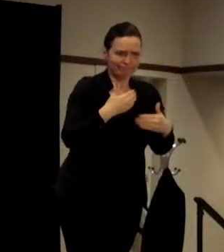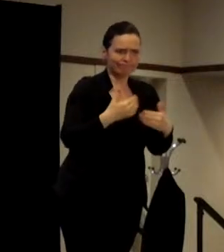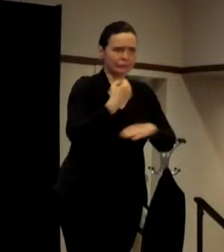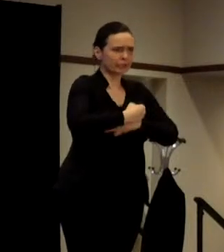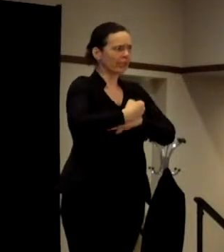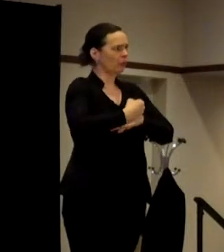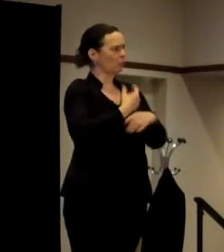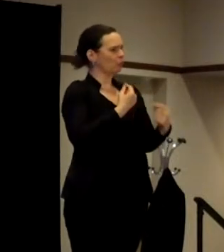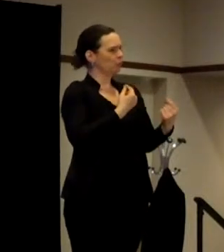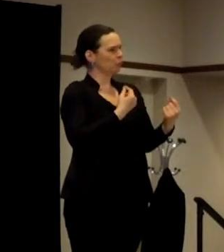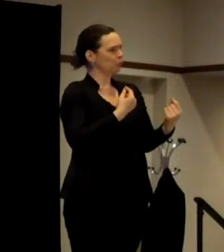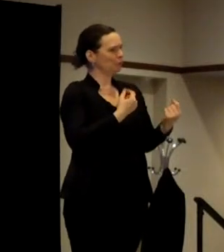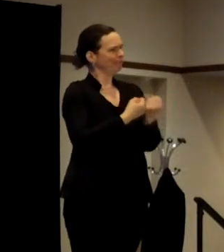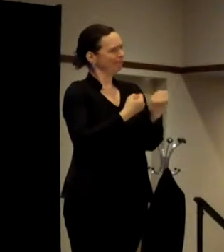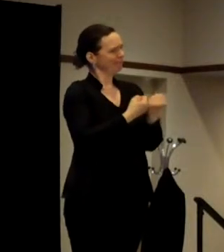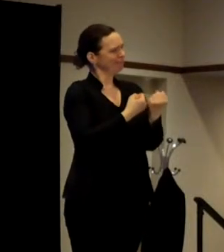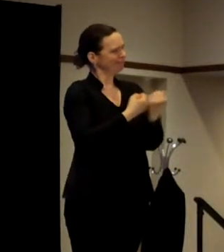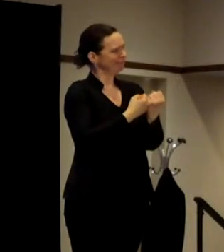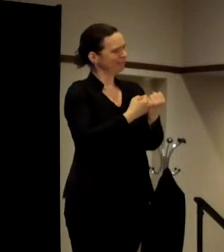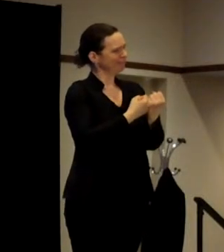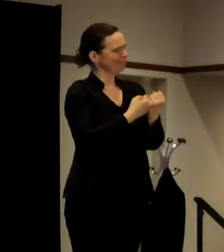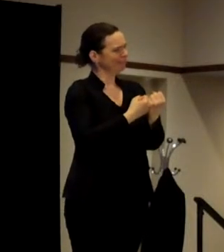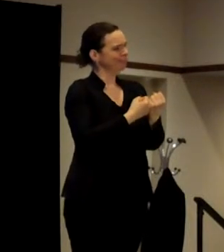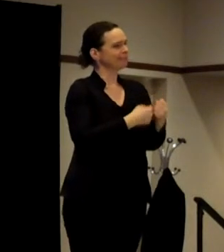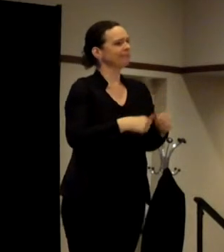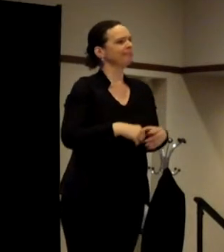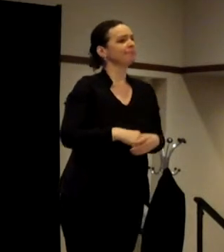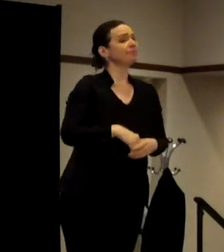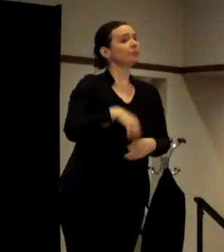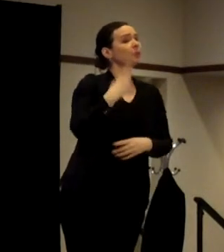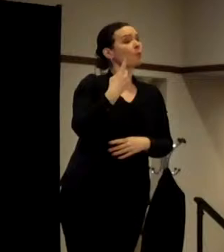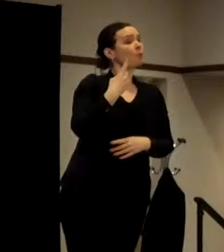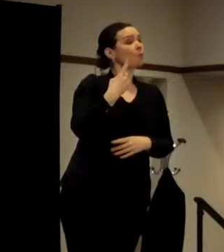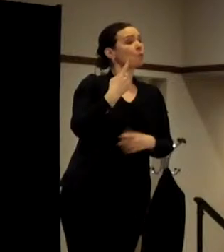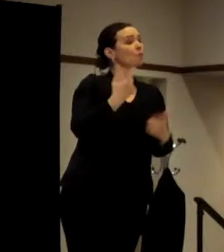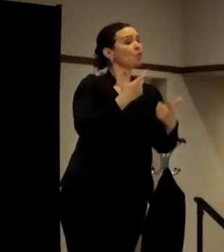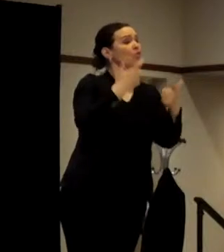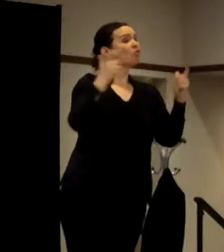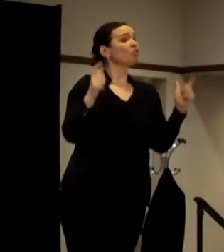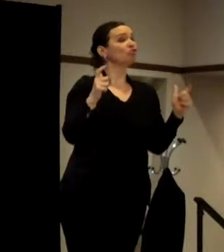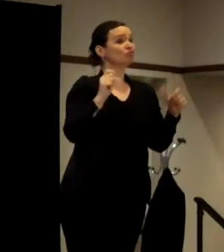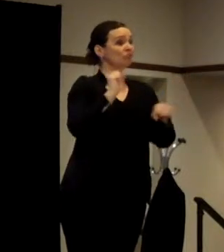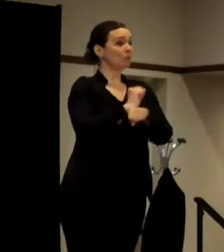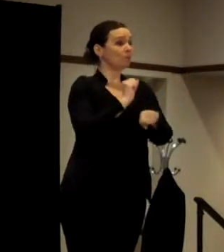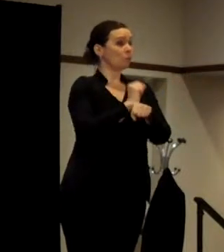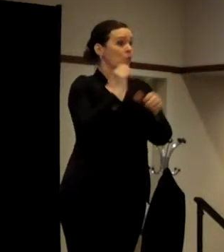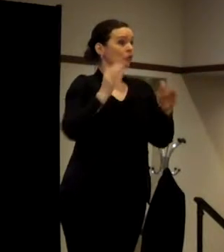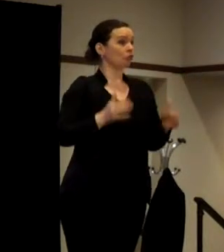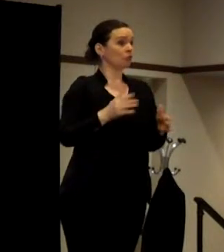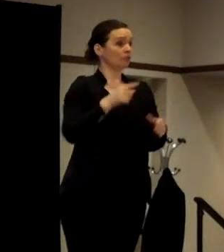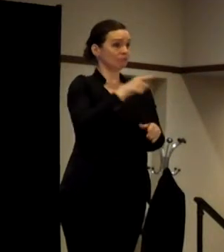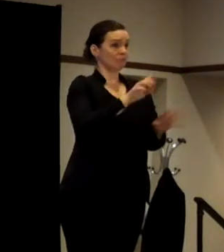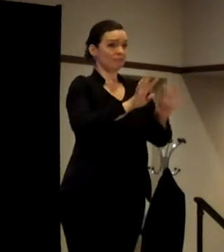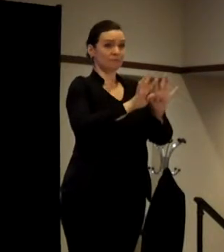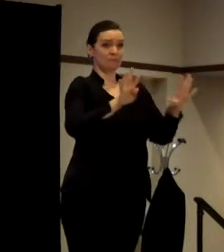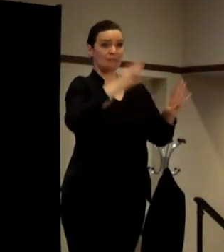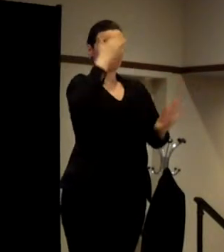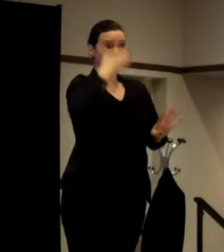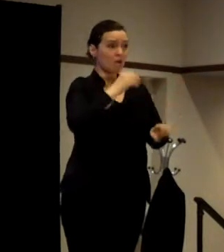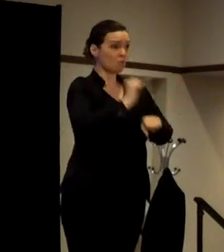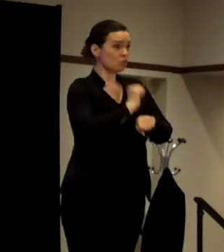that really wasn't helped was the one specifically doing the work on the front lines, and that's us.